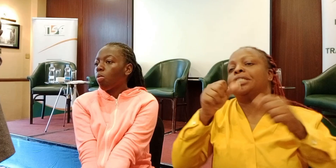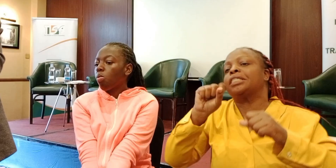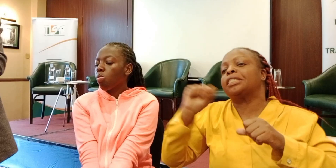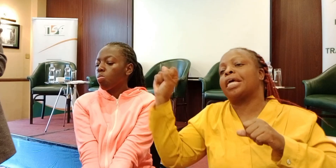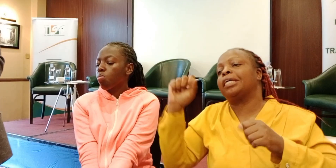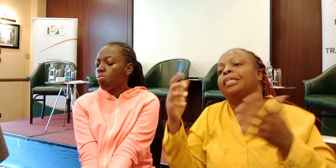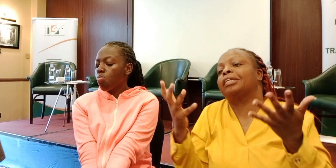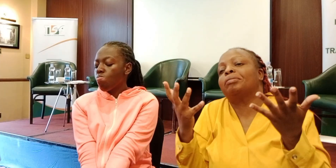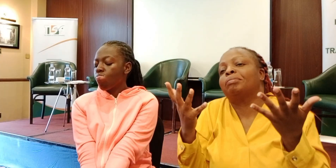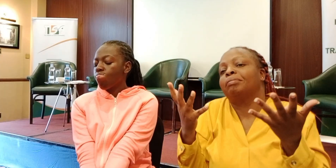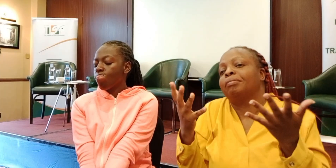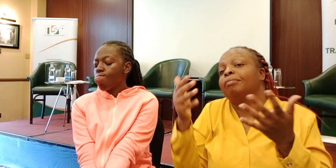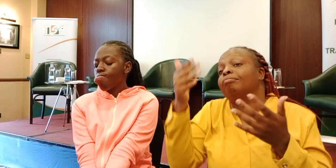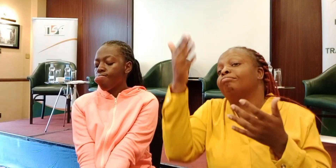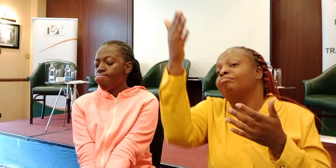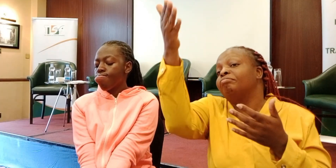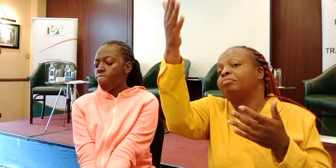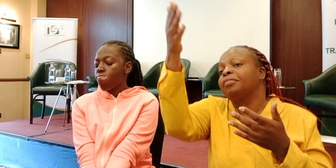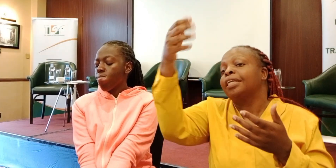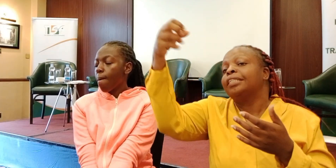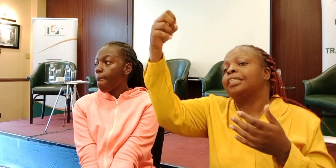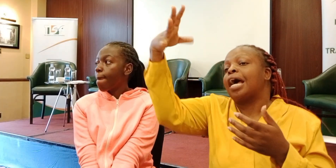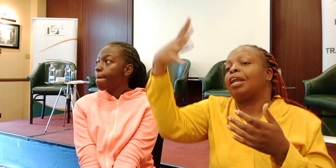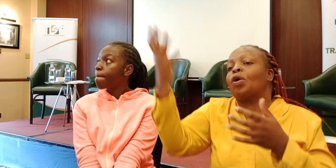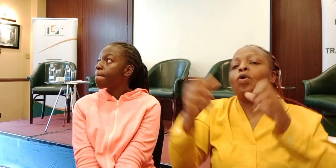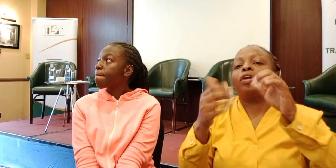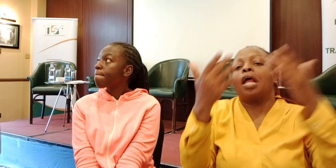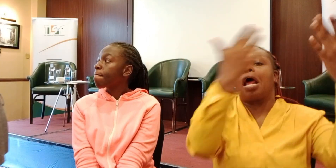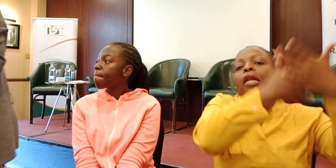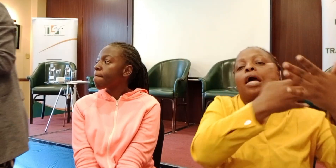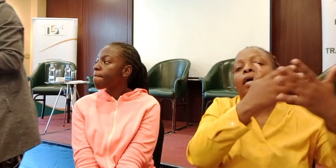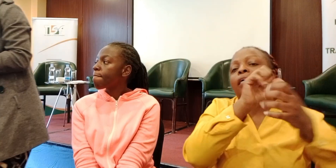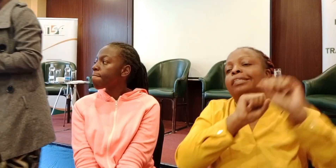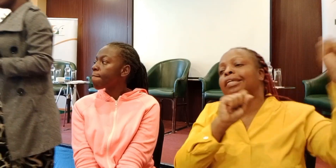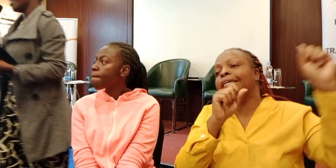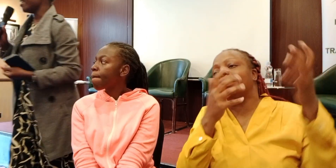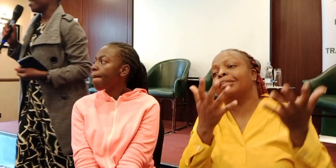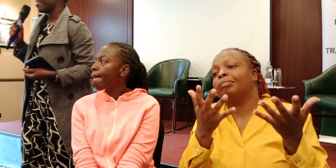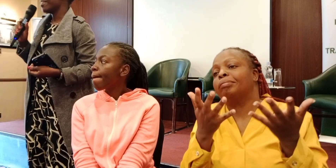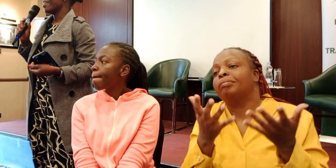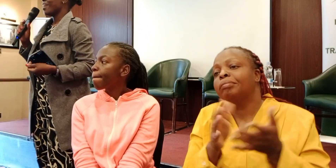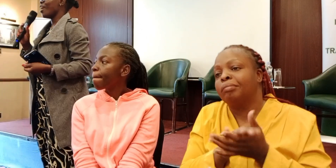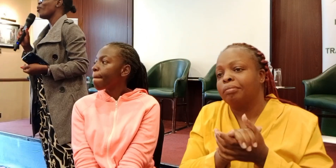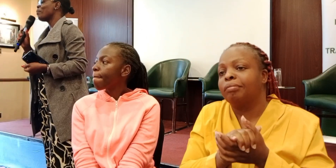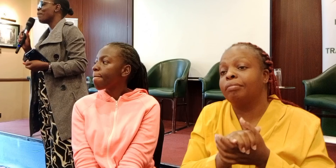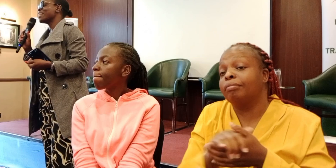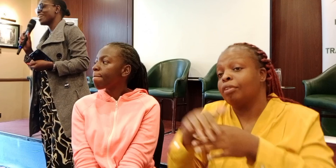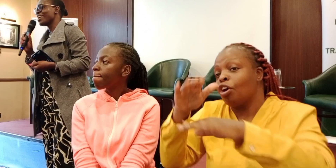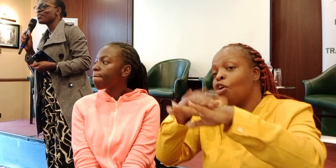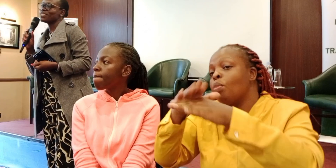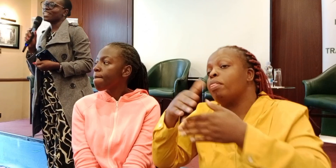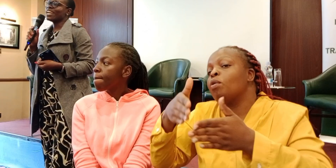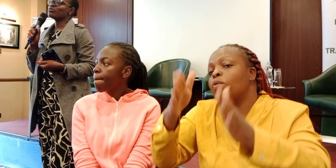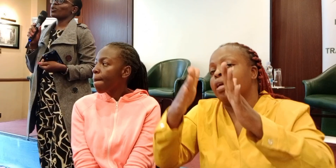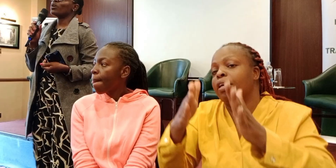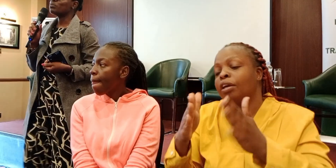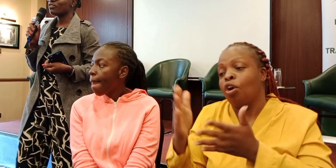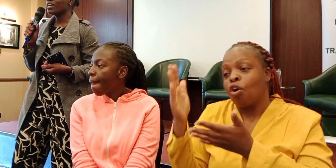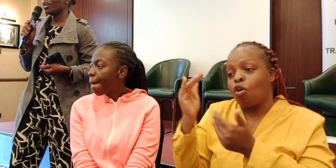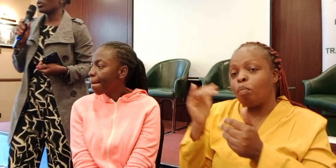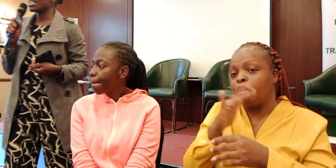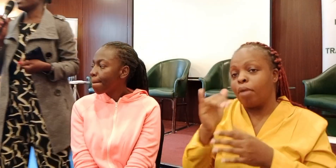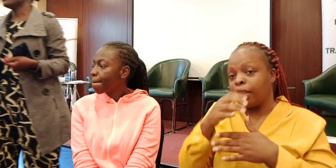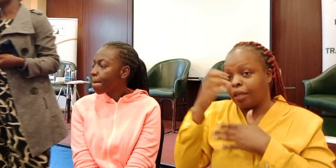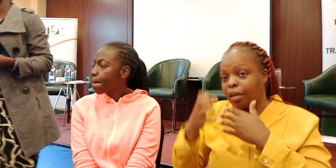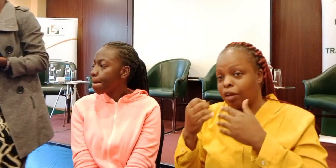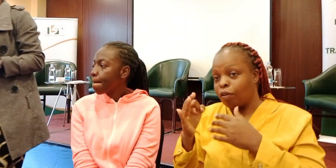kwa sunshine side. We're on the way. I hope by the end of the day tutakuwa